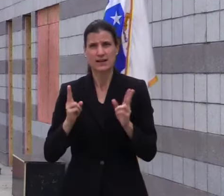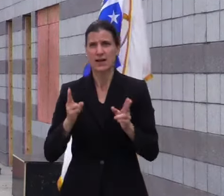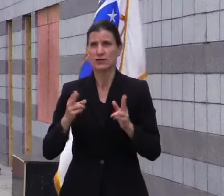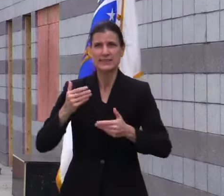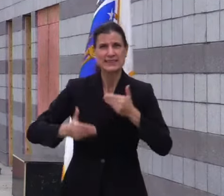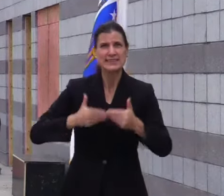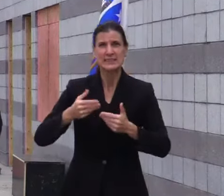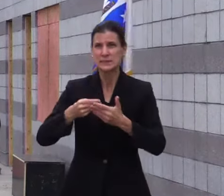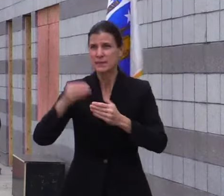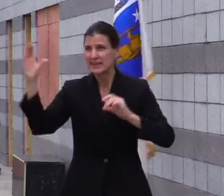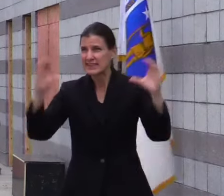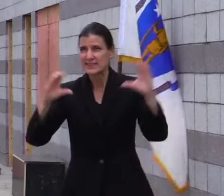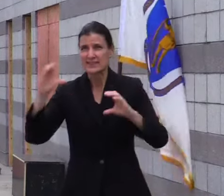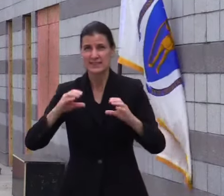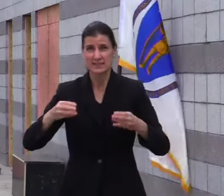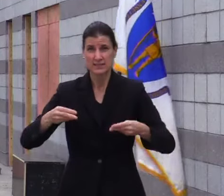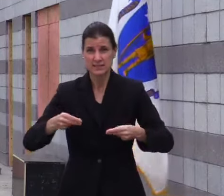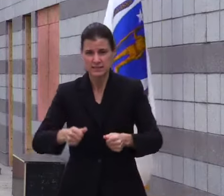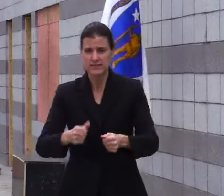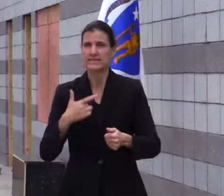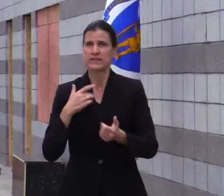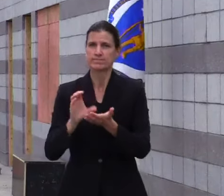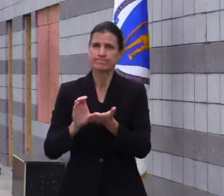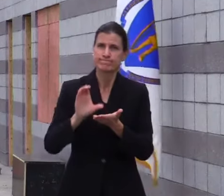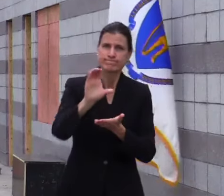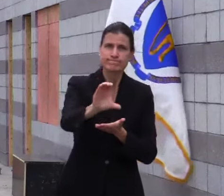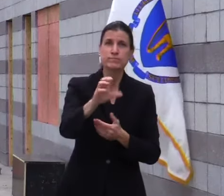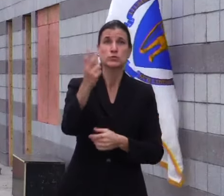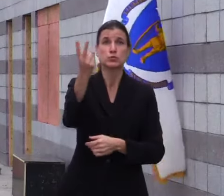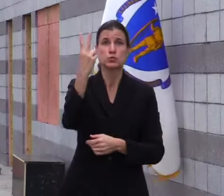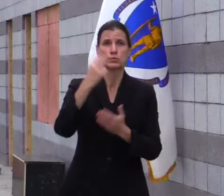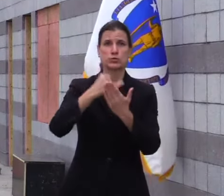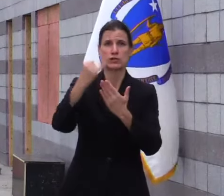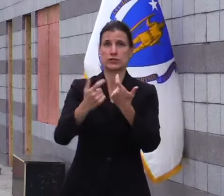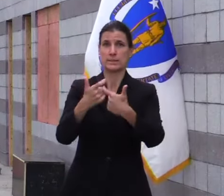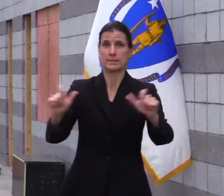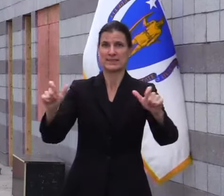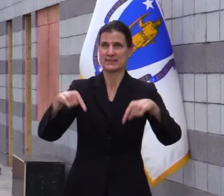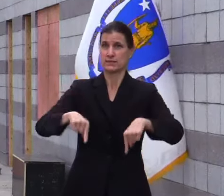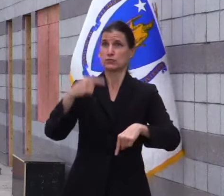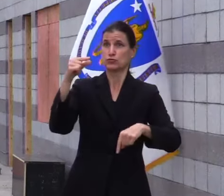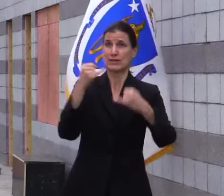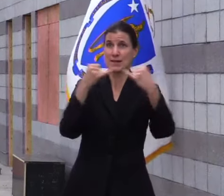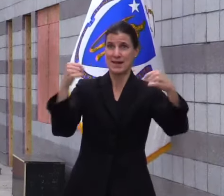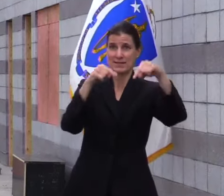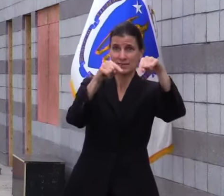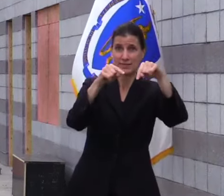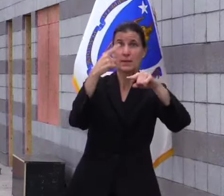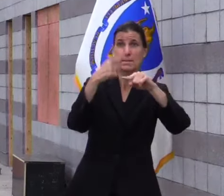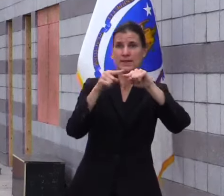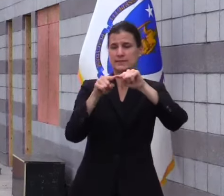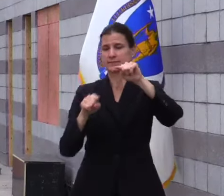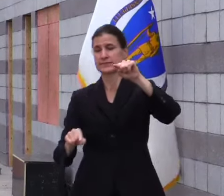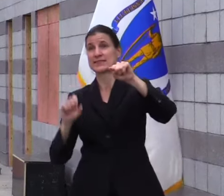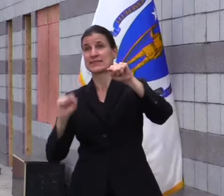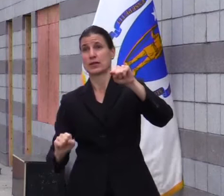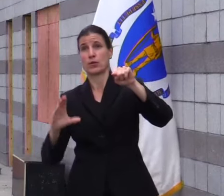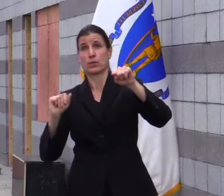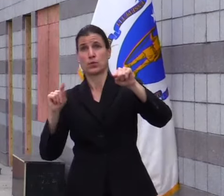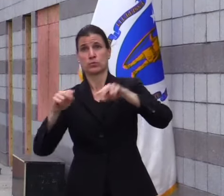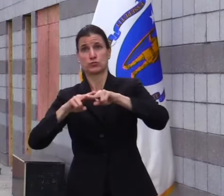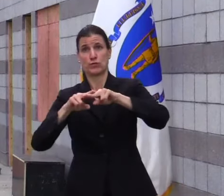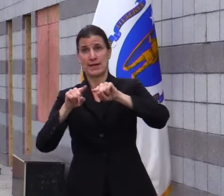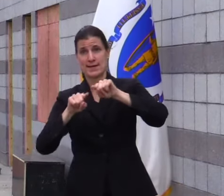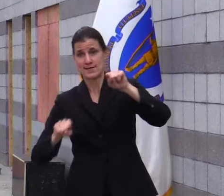Coast Rail, but also a series of accelerated projects on the Green Line, Red Line, and Blue Line that took advantage of lower